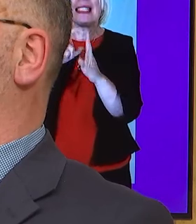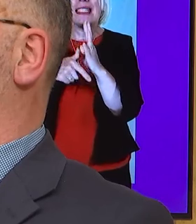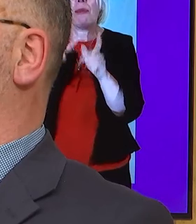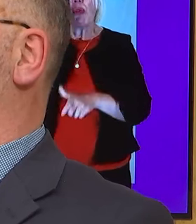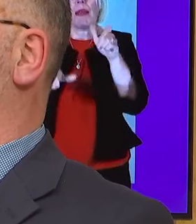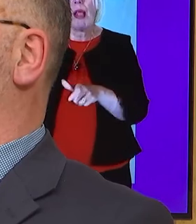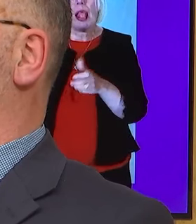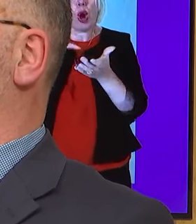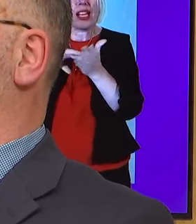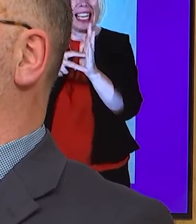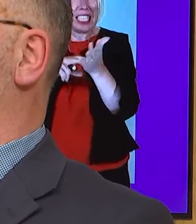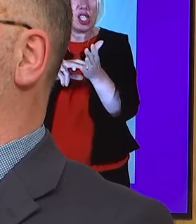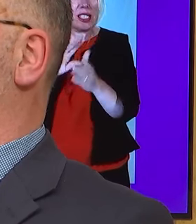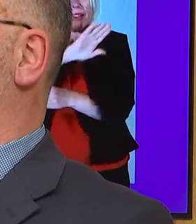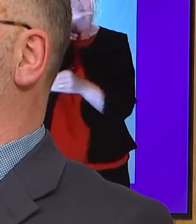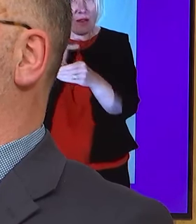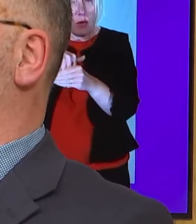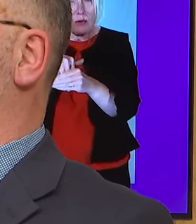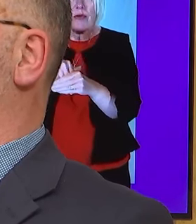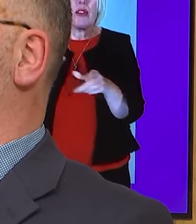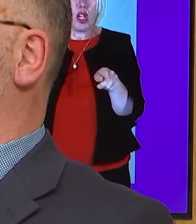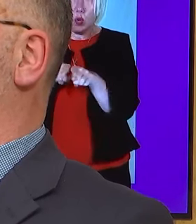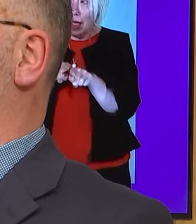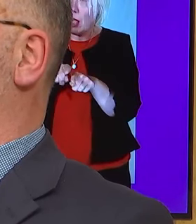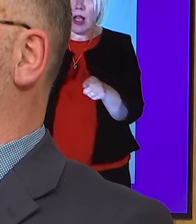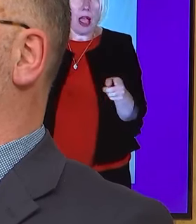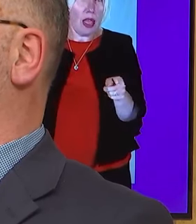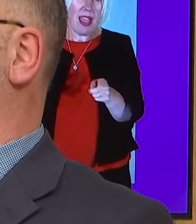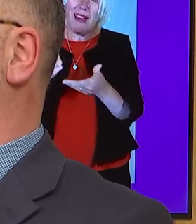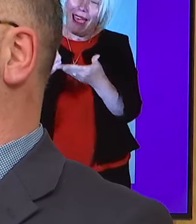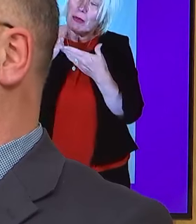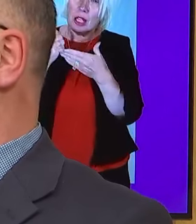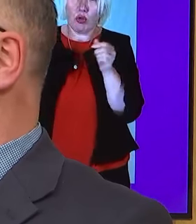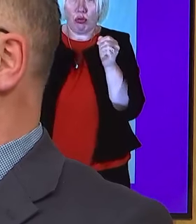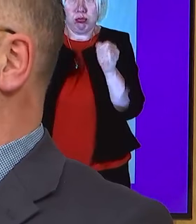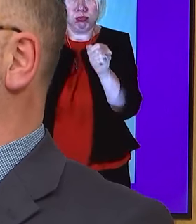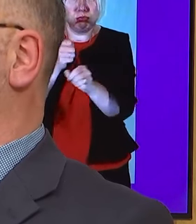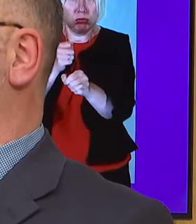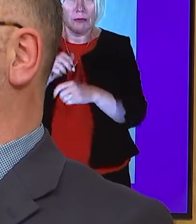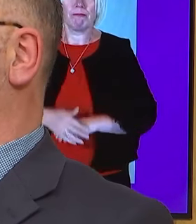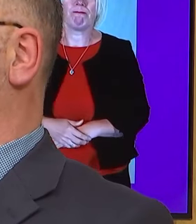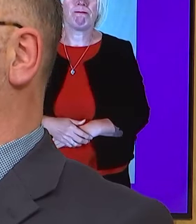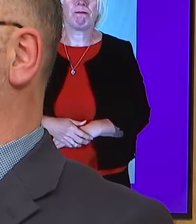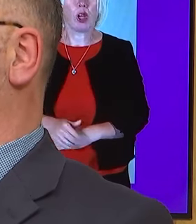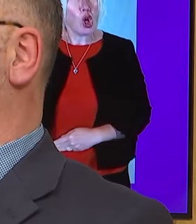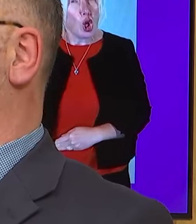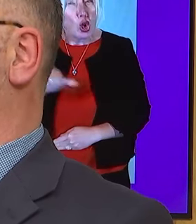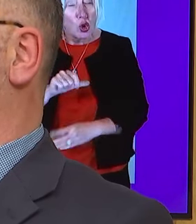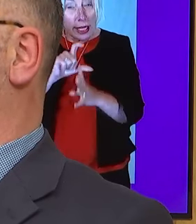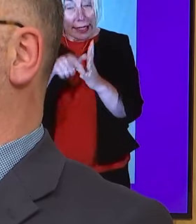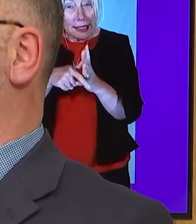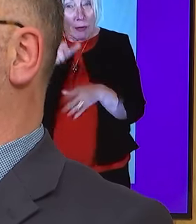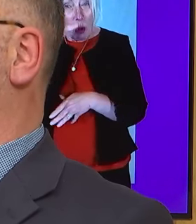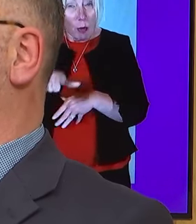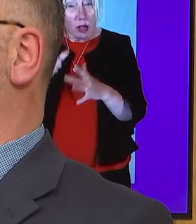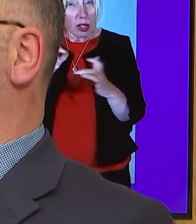and organisations for disabled people too have also changed the dial. I think there should be a disabled persons parliament? I